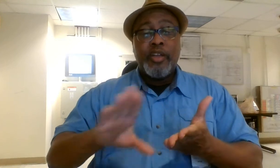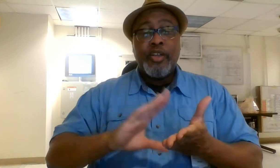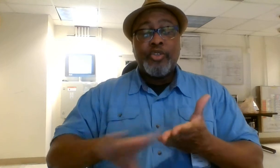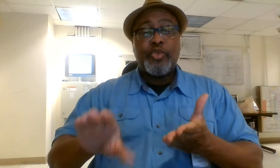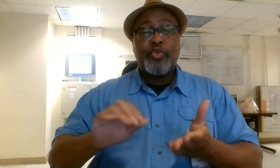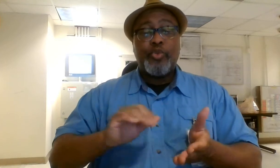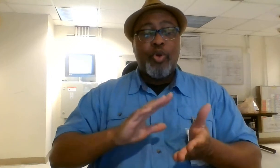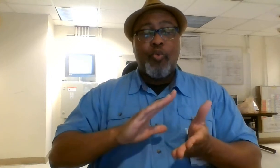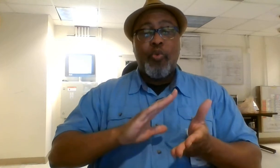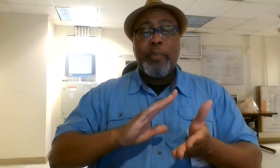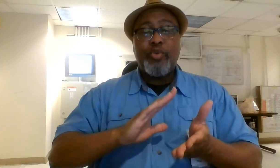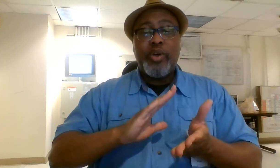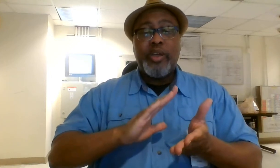To wipe it away.